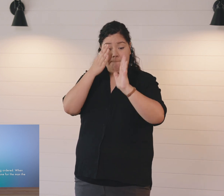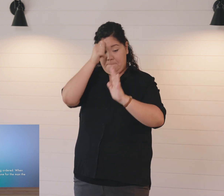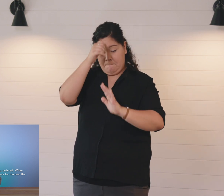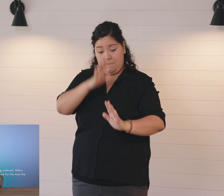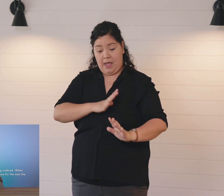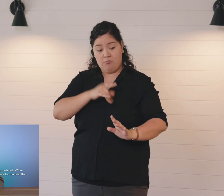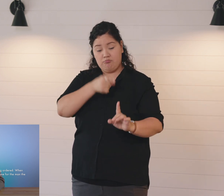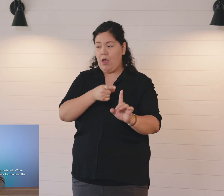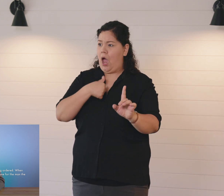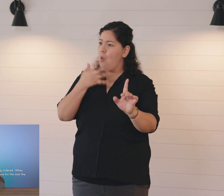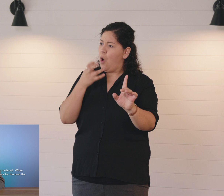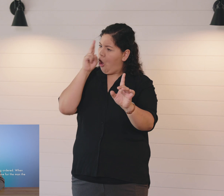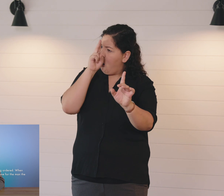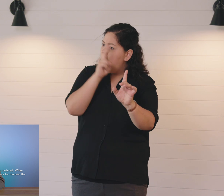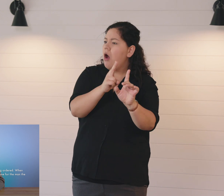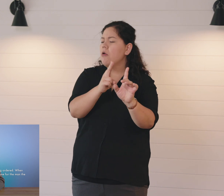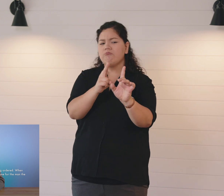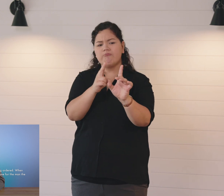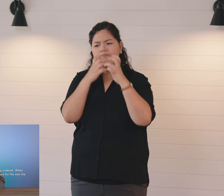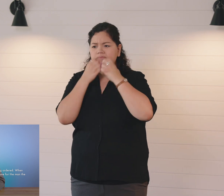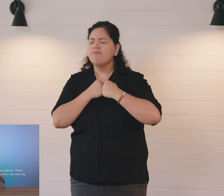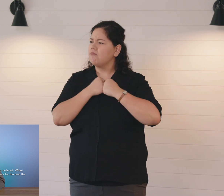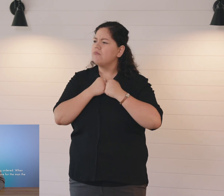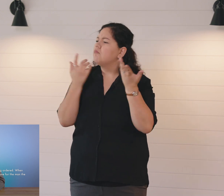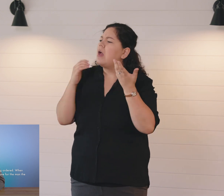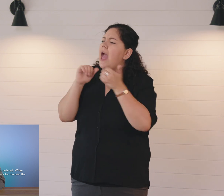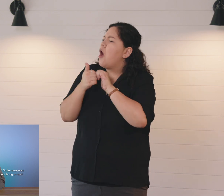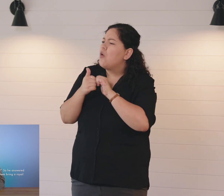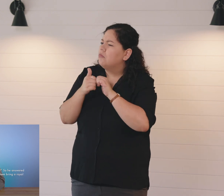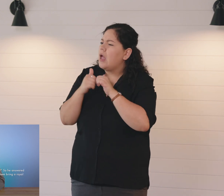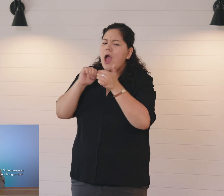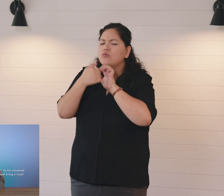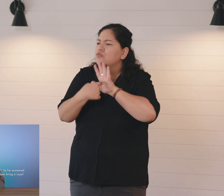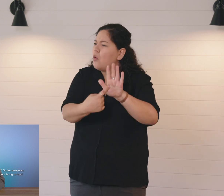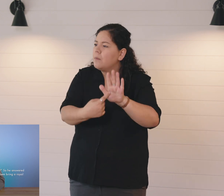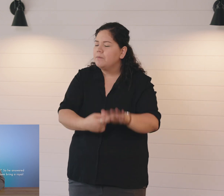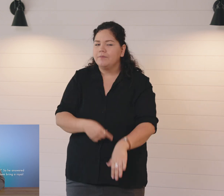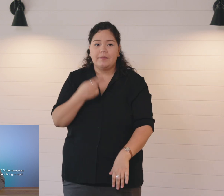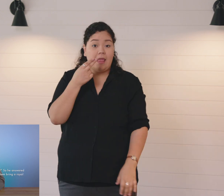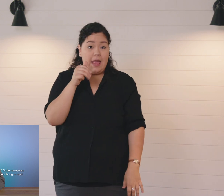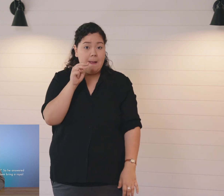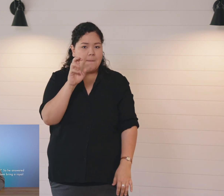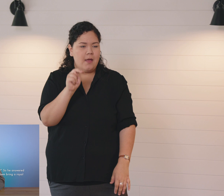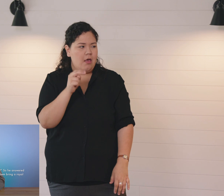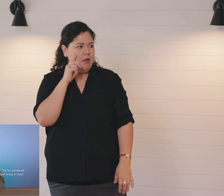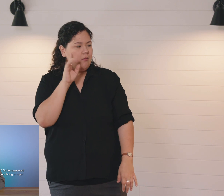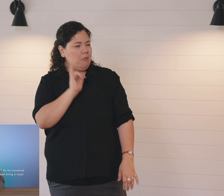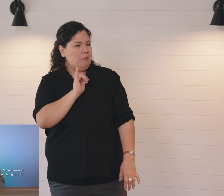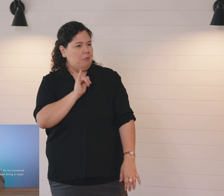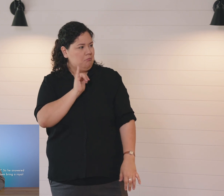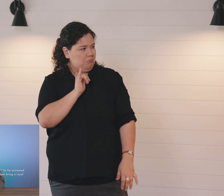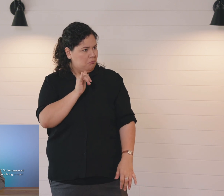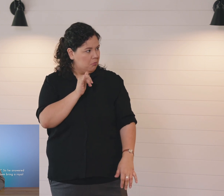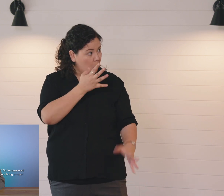king delights to honor?" Now Haman thought to himself, "Who is there that the king would rather honor than